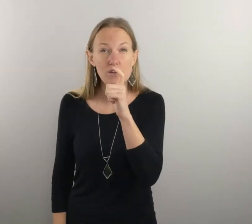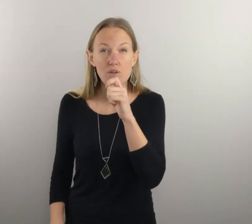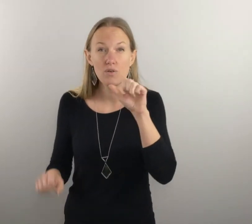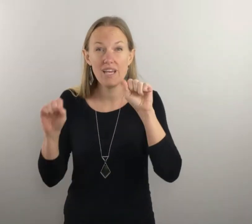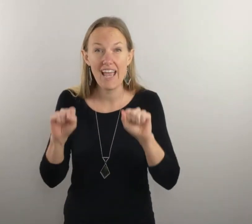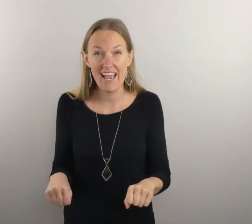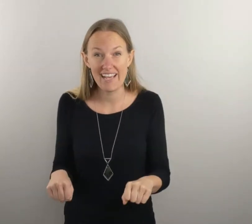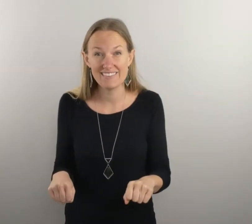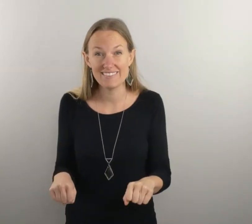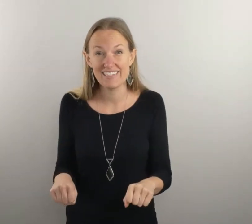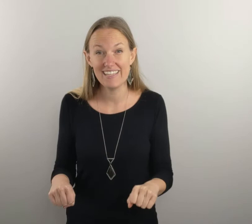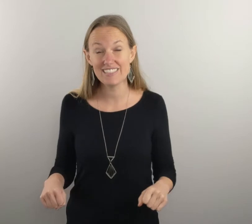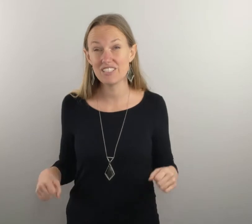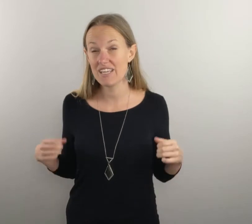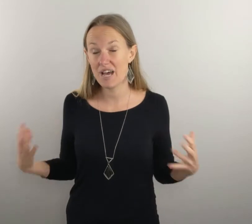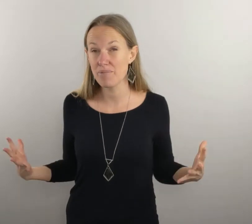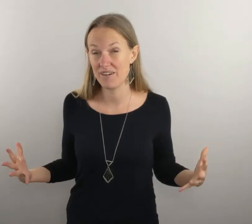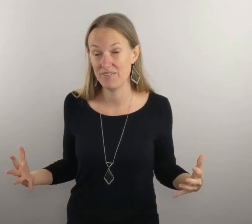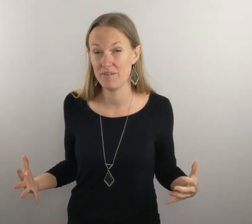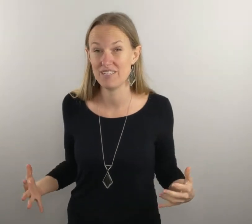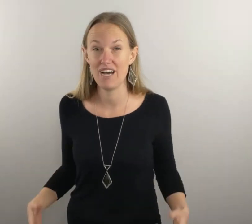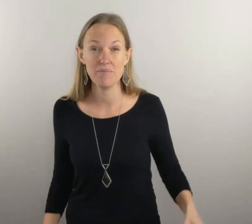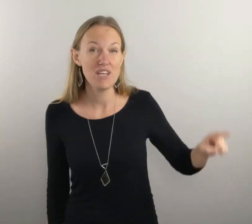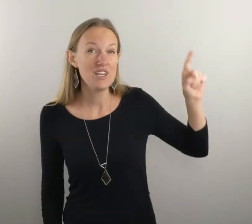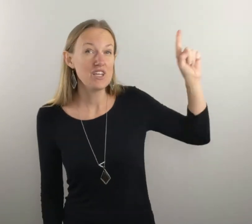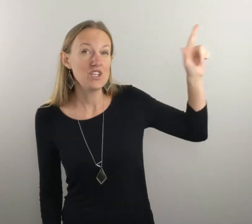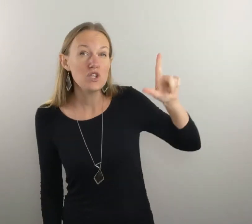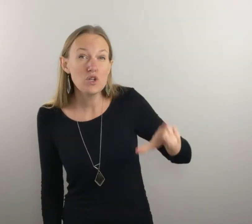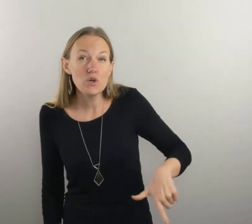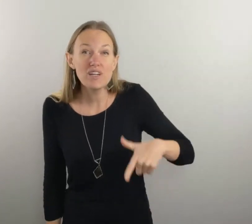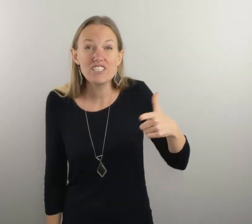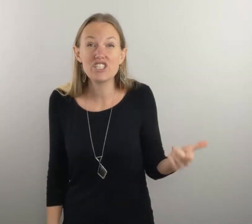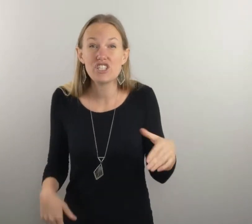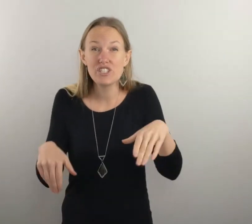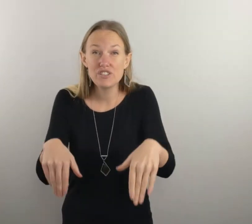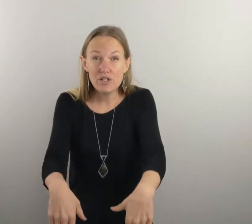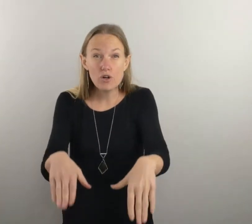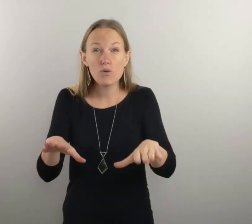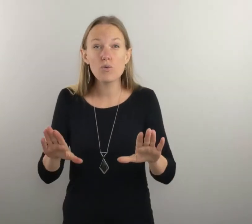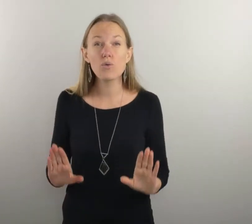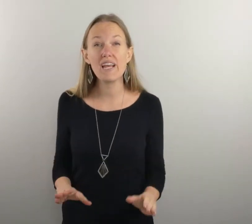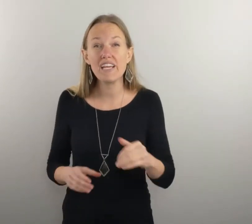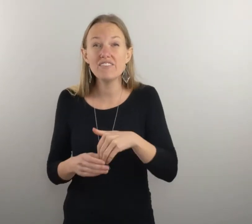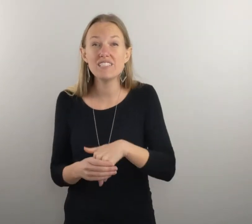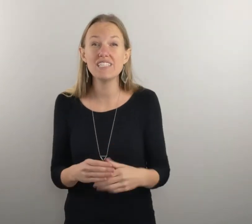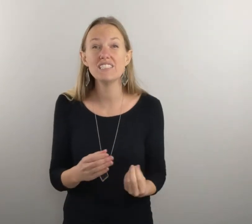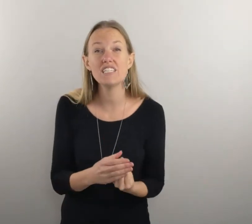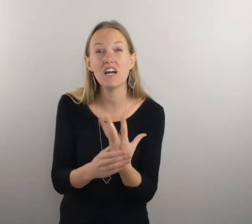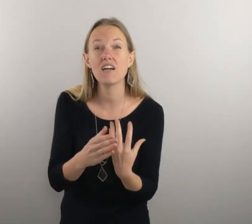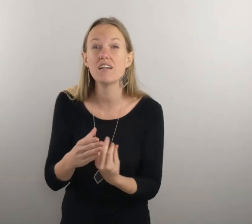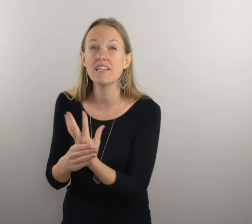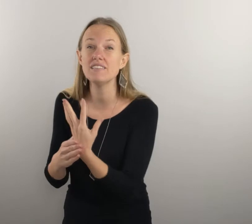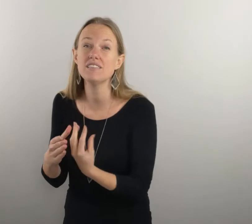who can. Okay, let's try that part from the top. You turn graves into gardens.